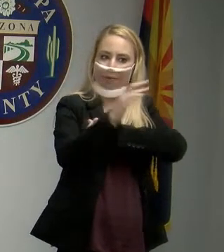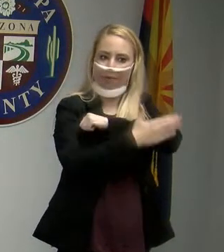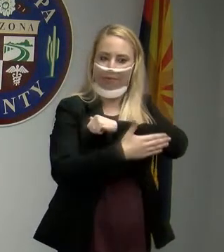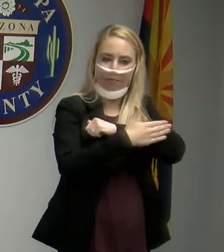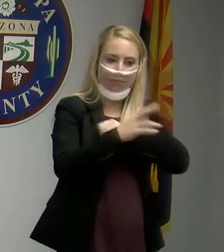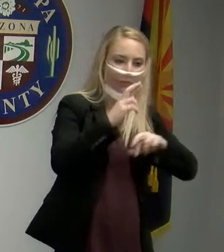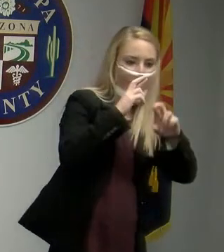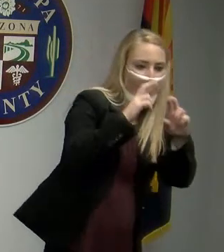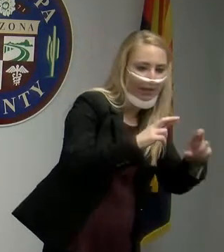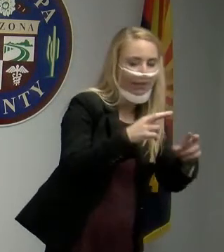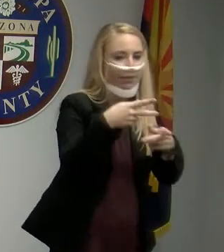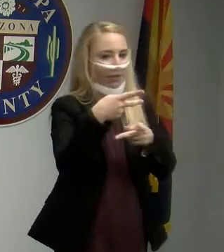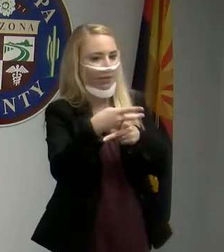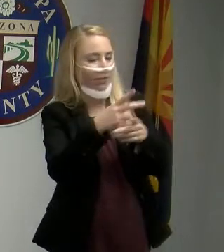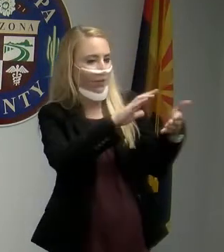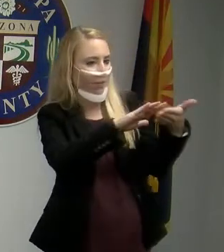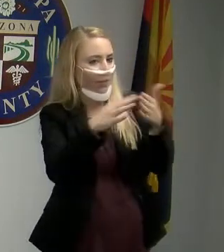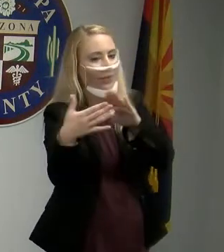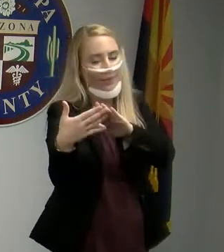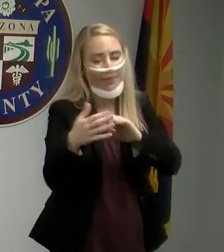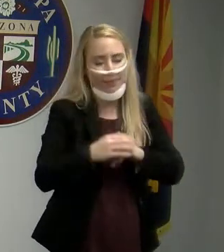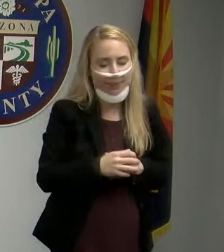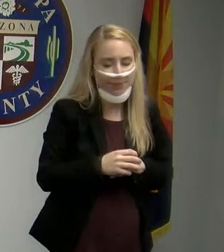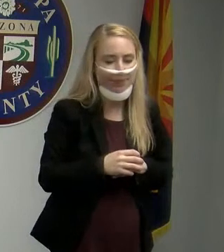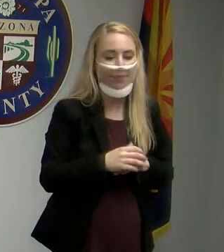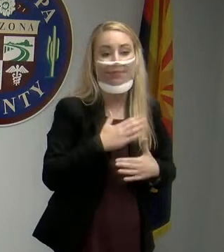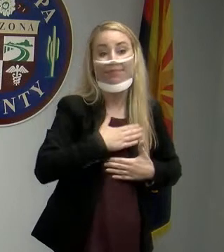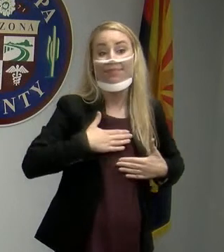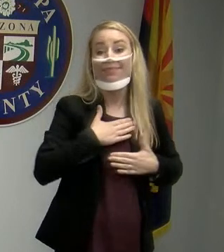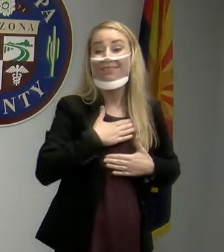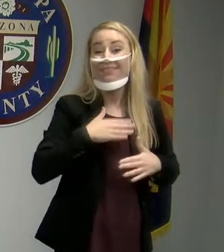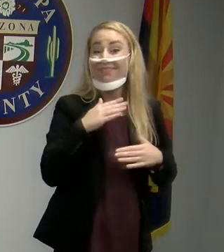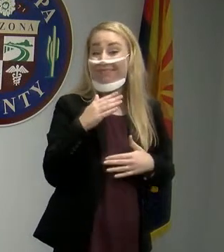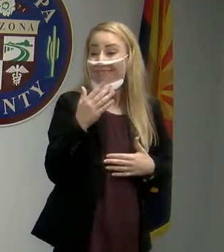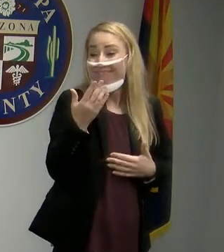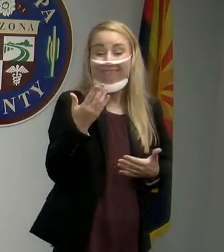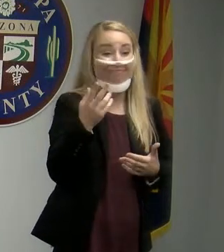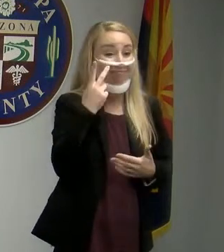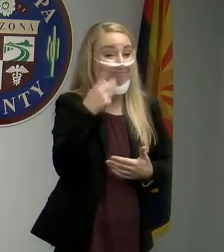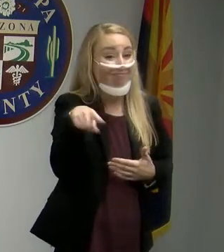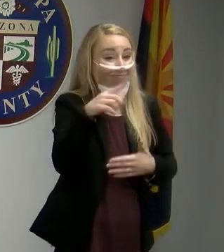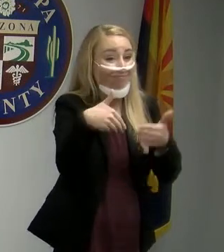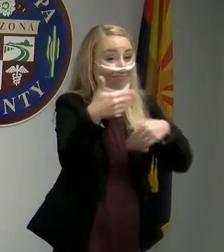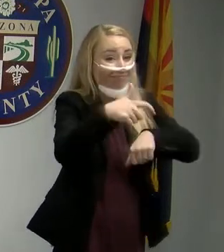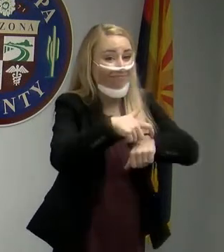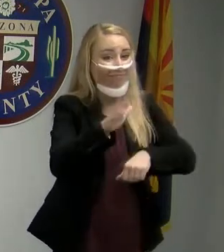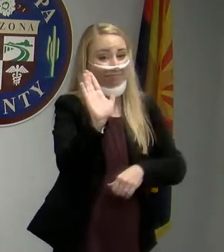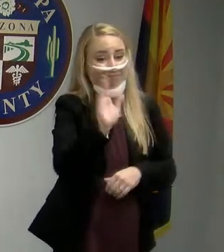community through our efforts. So we appreciate it. We will see you next time.